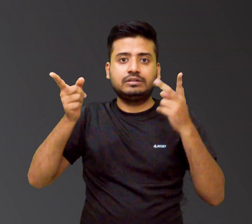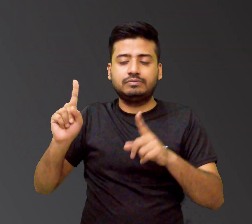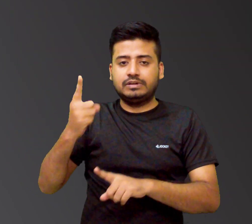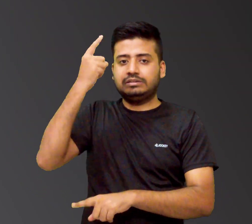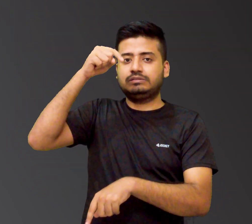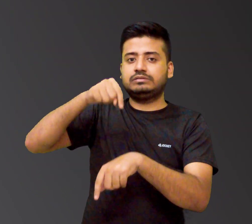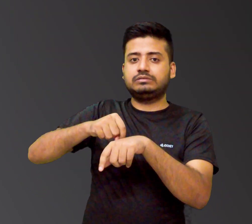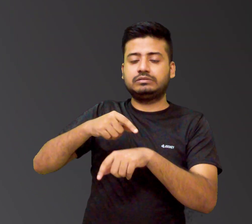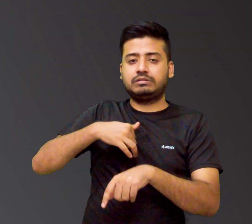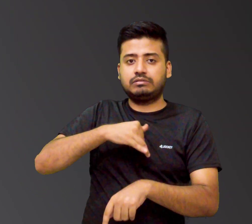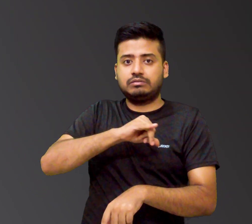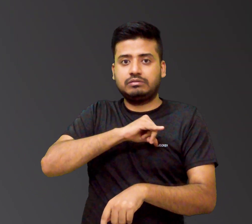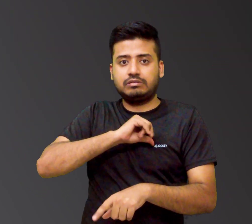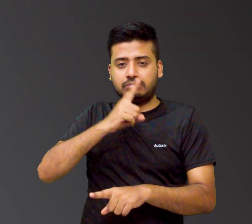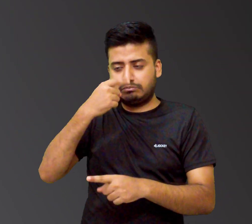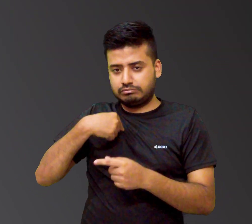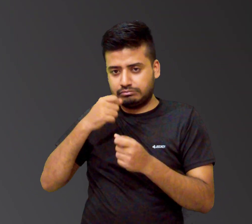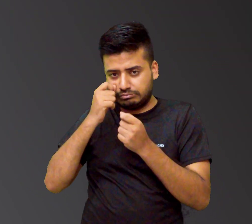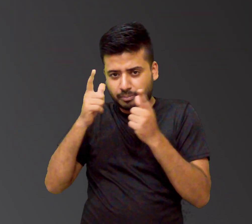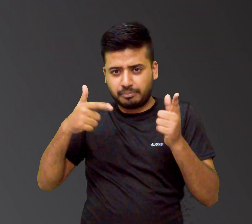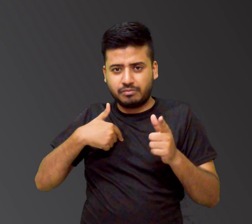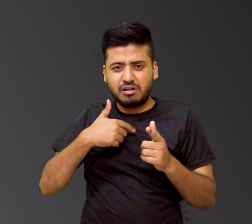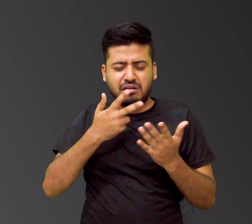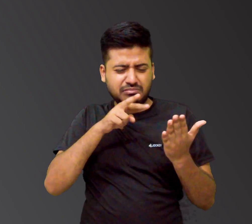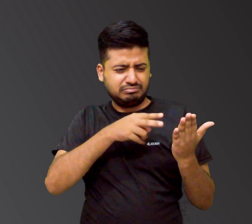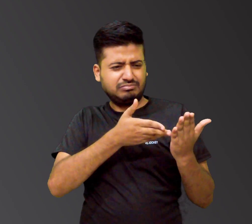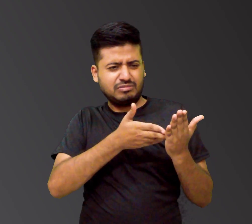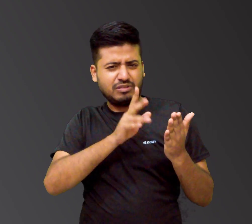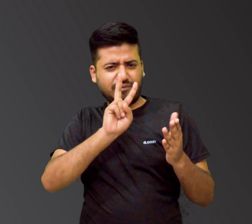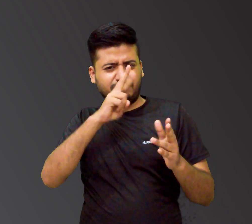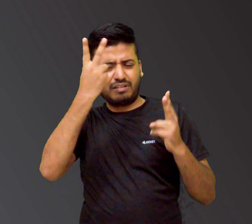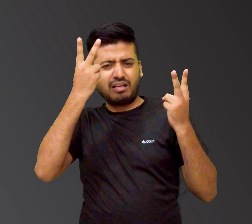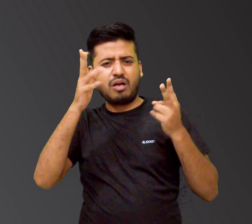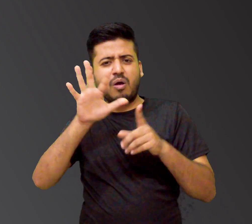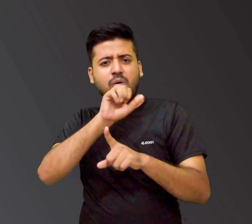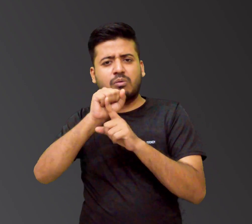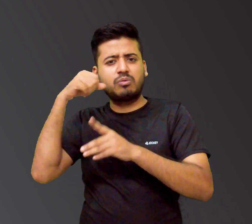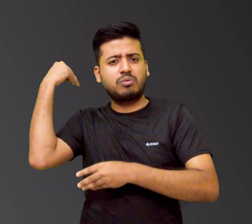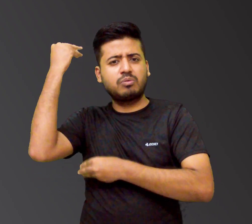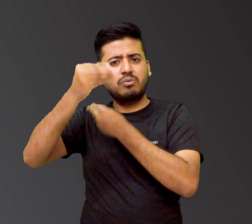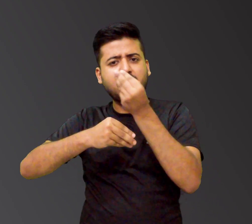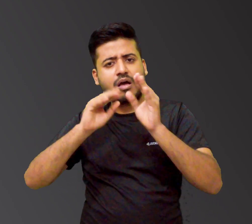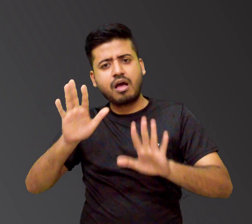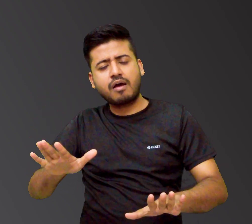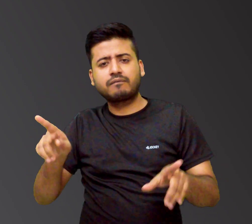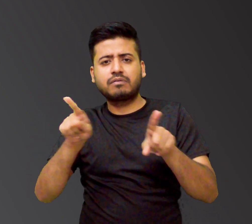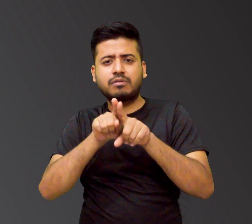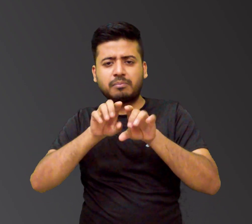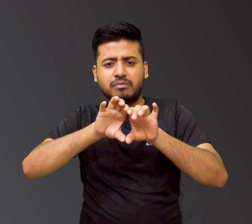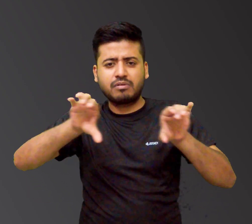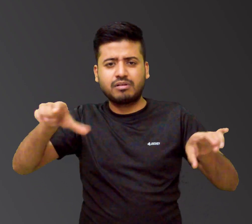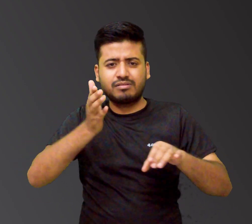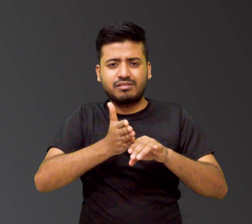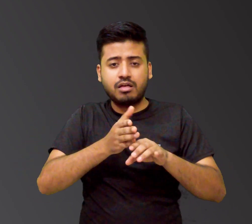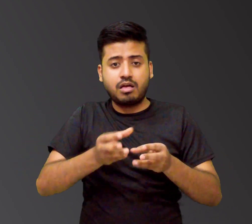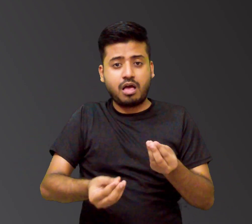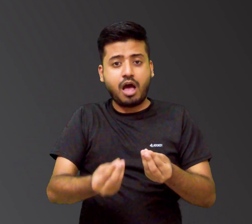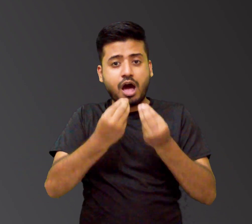any corn gods. Back in these times, chicha was made and drank in large quantities for ritual purposes. Chicha